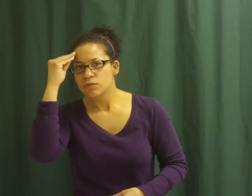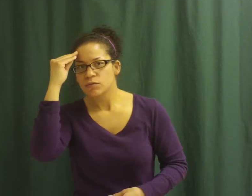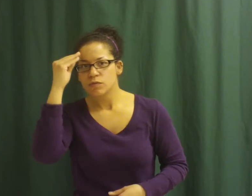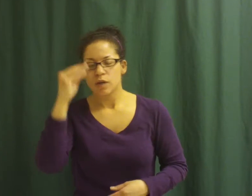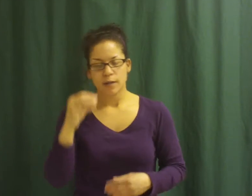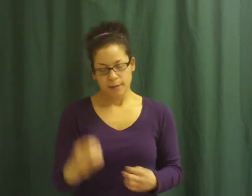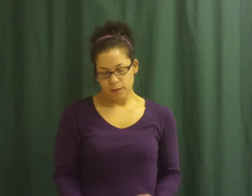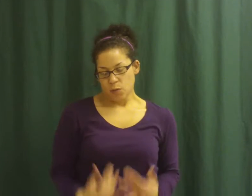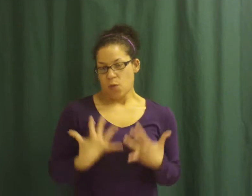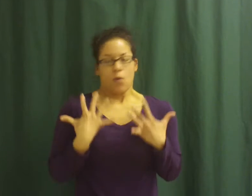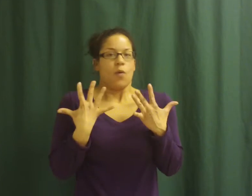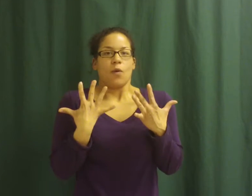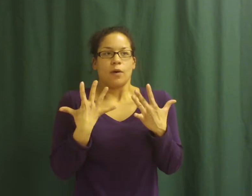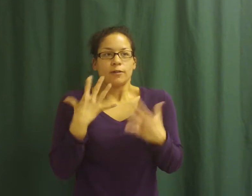But it must do more than that.